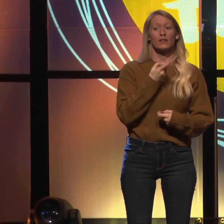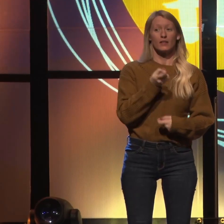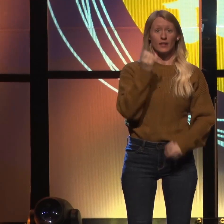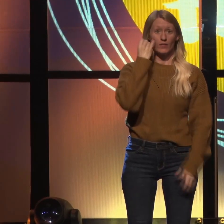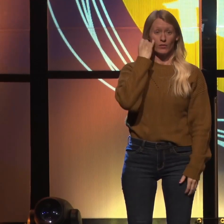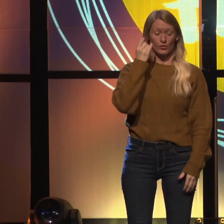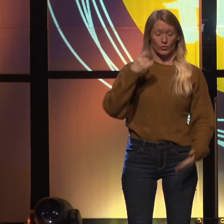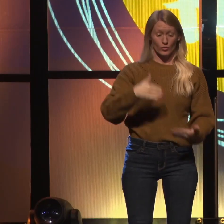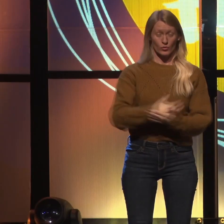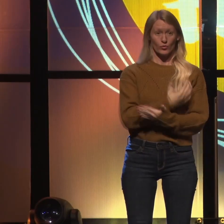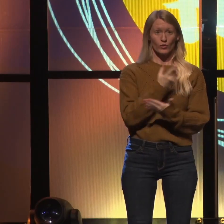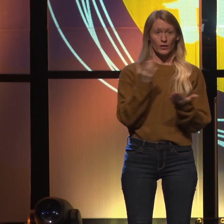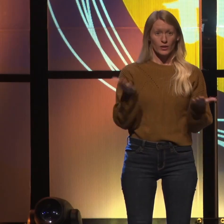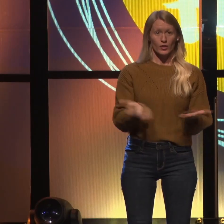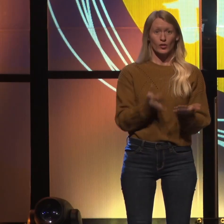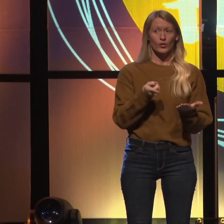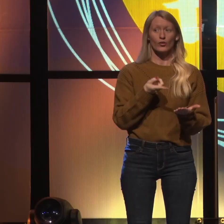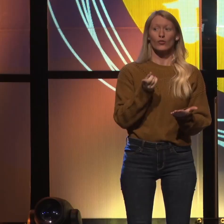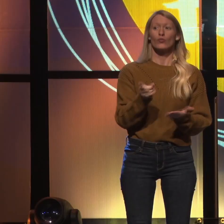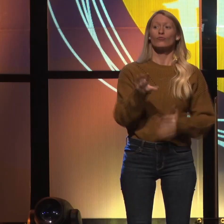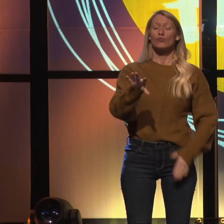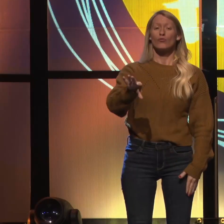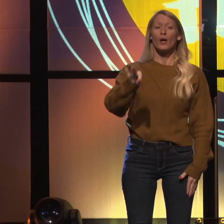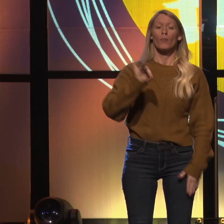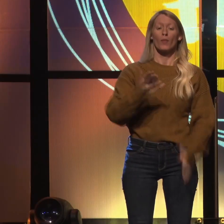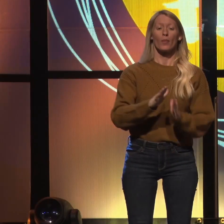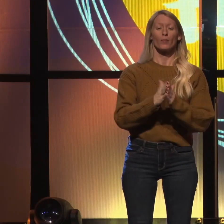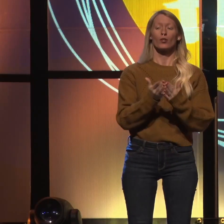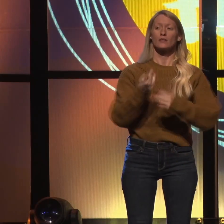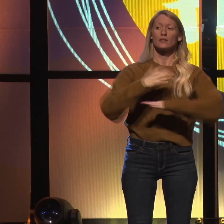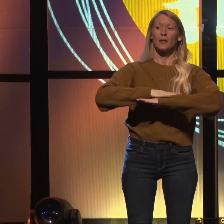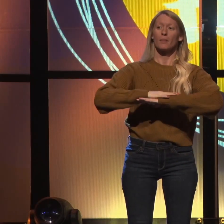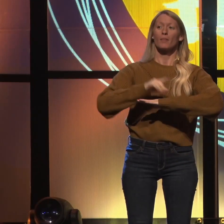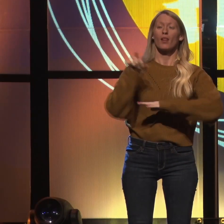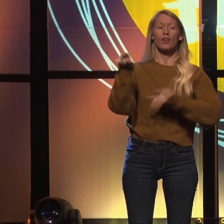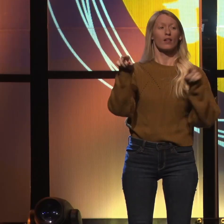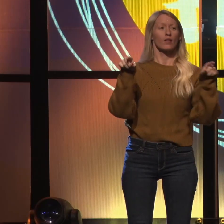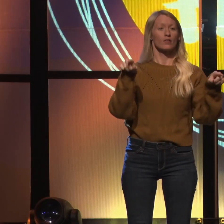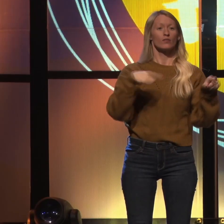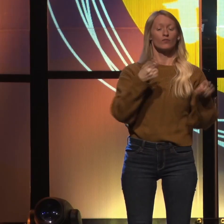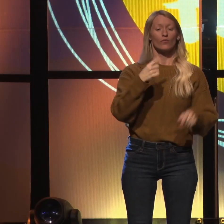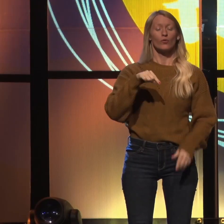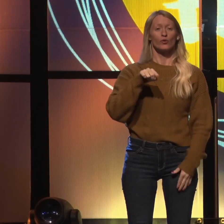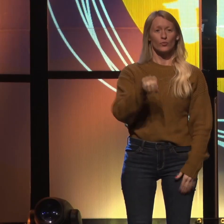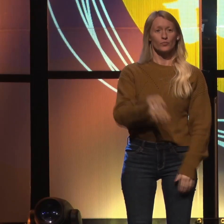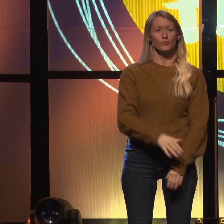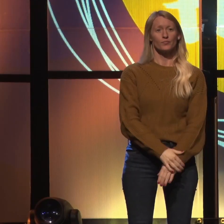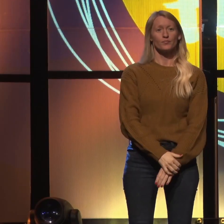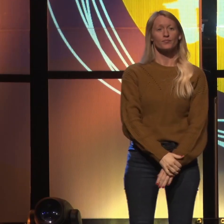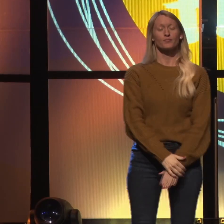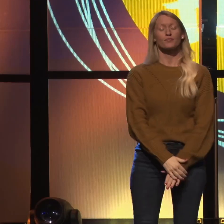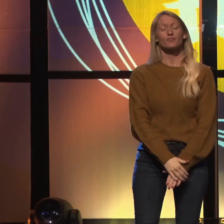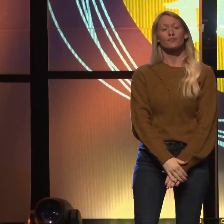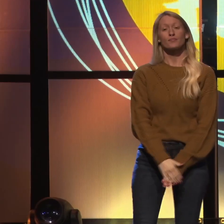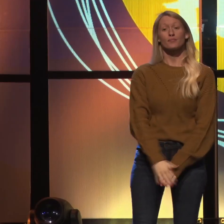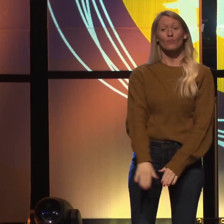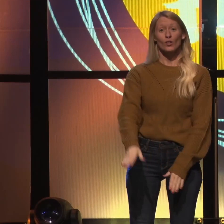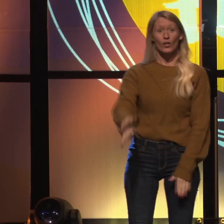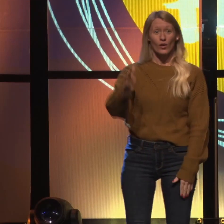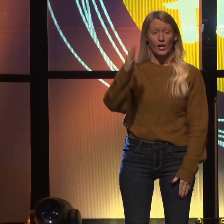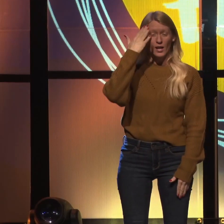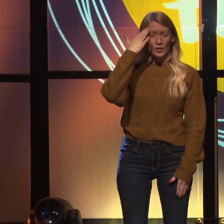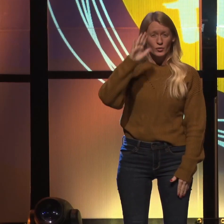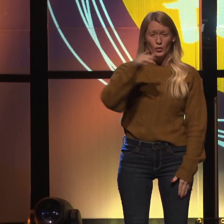out today, grab one of those books. They'll be on the back tables for you. Now, I don't know about you all, but